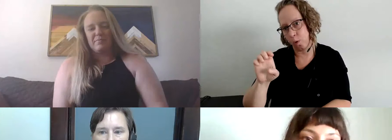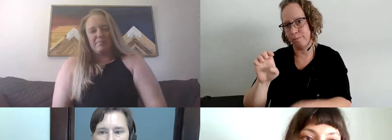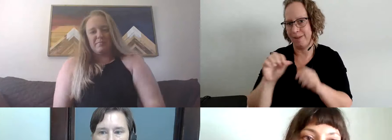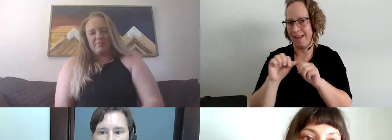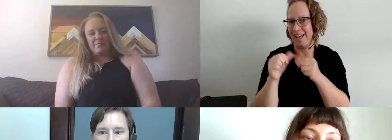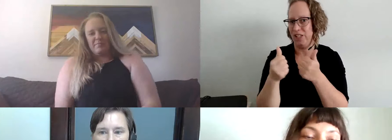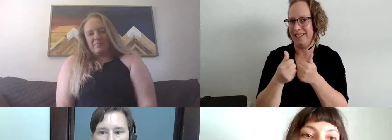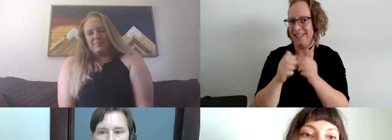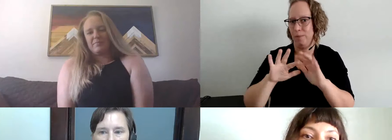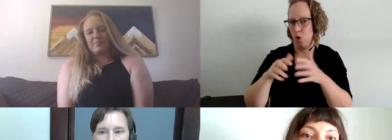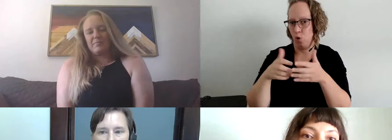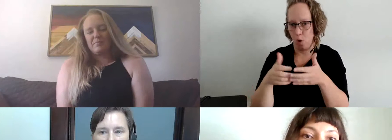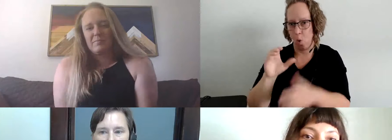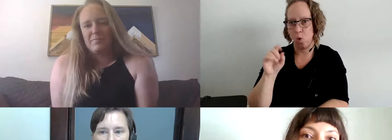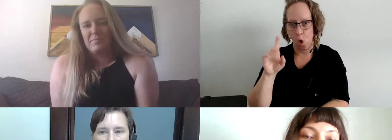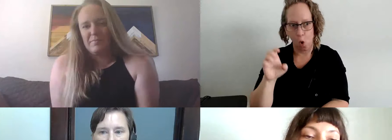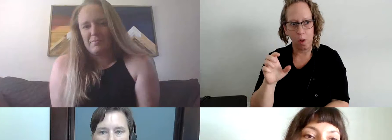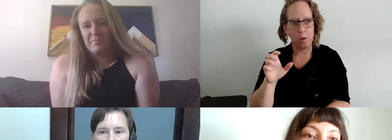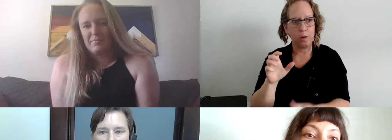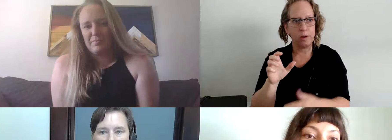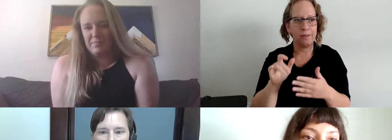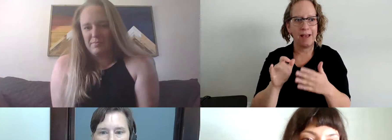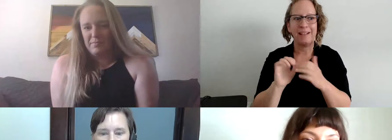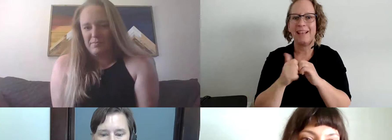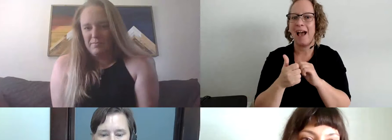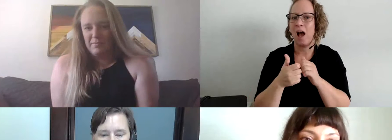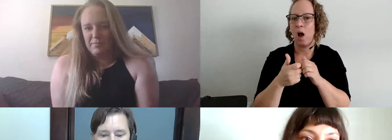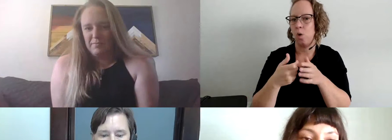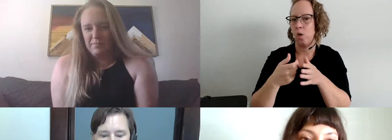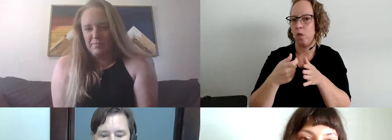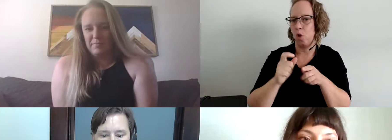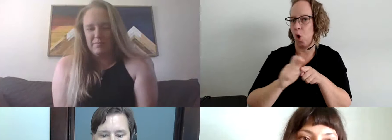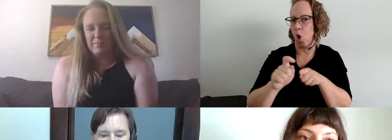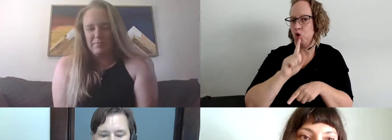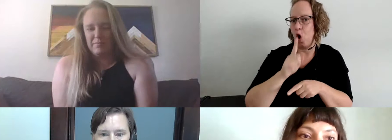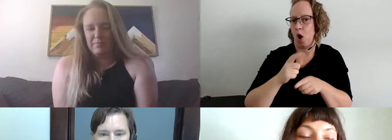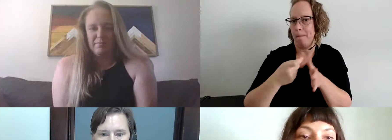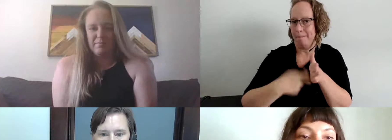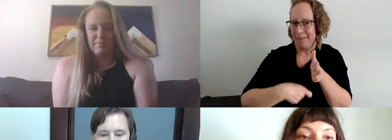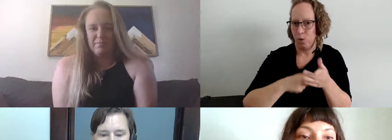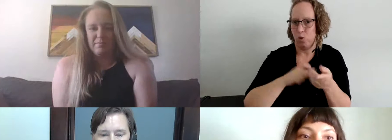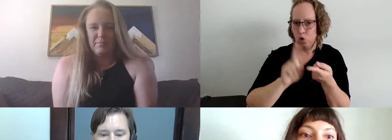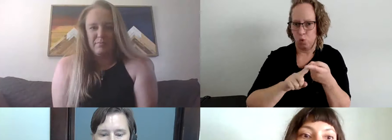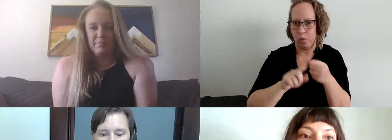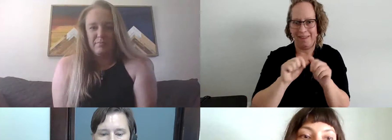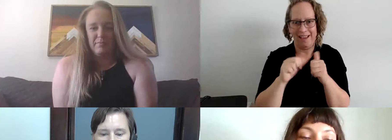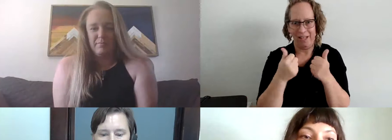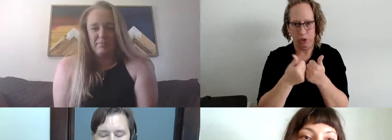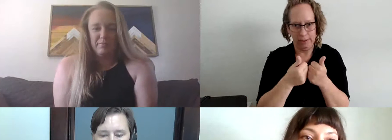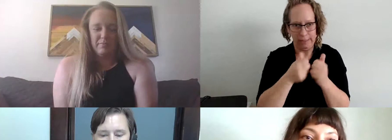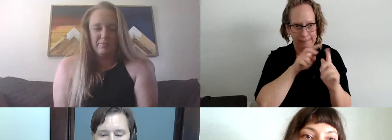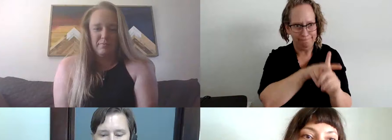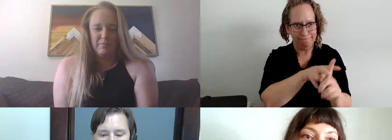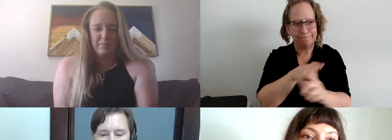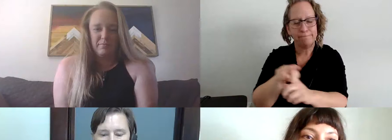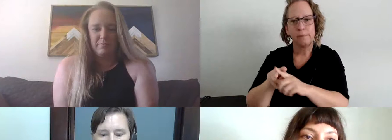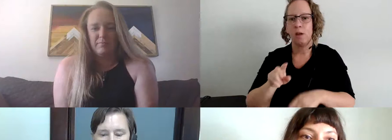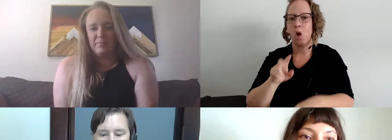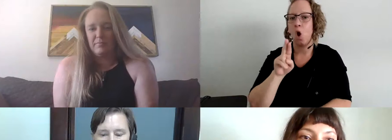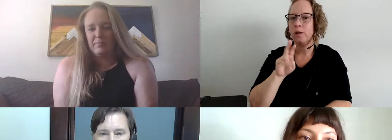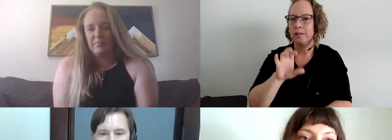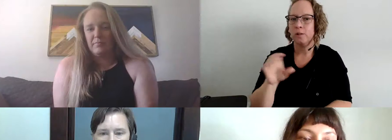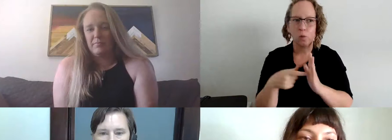bureau code, which is how all the calls are billed to the agency. So RCC, that